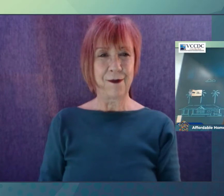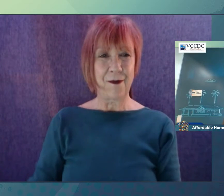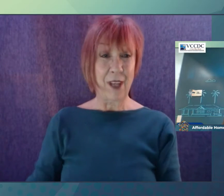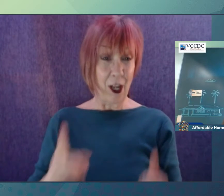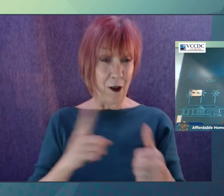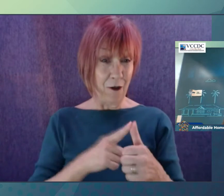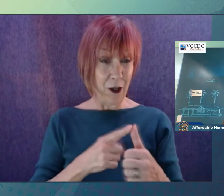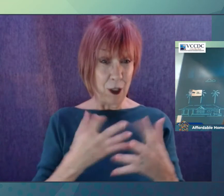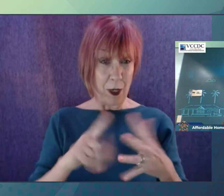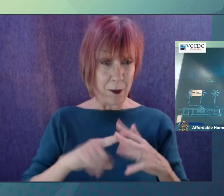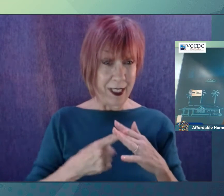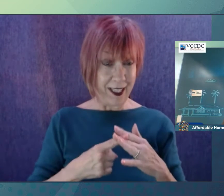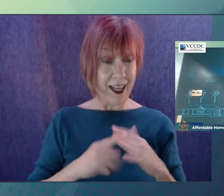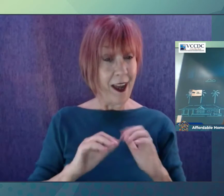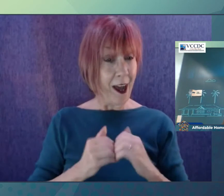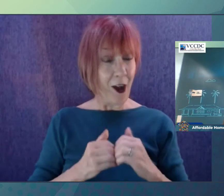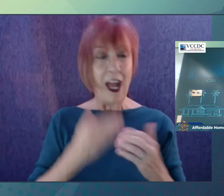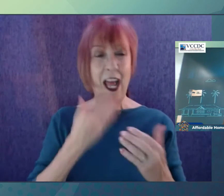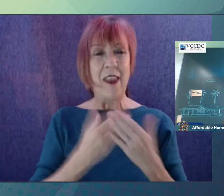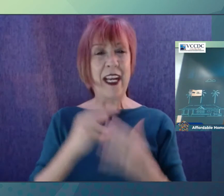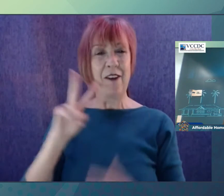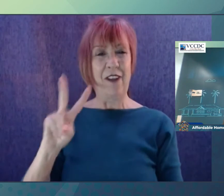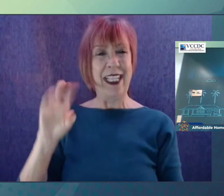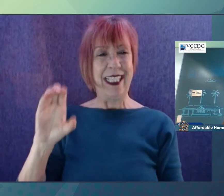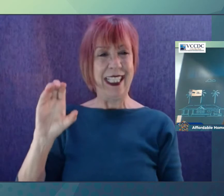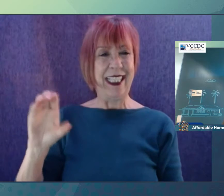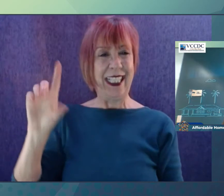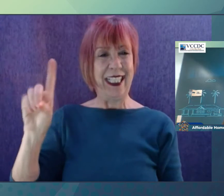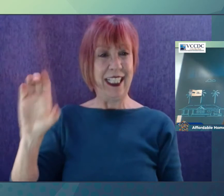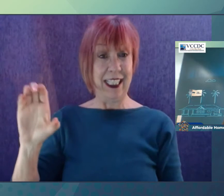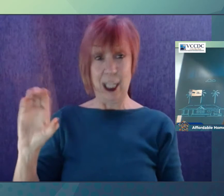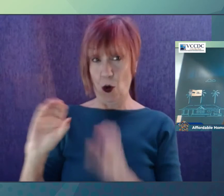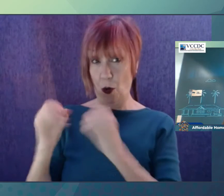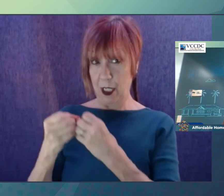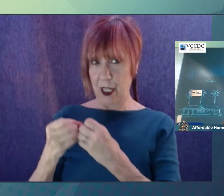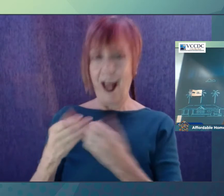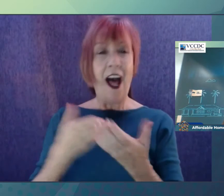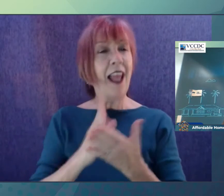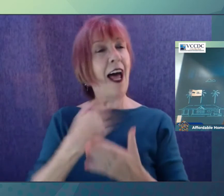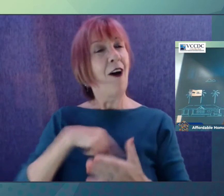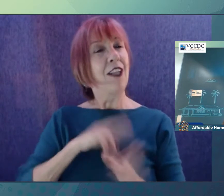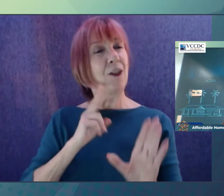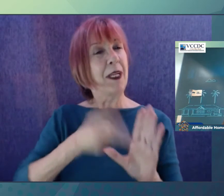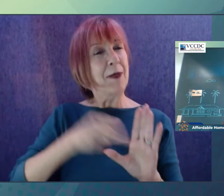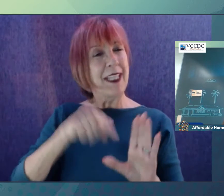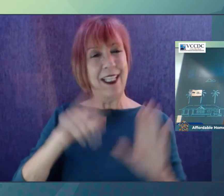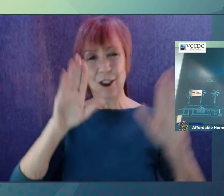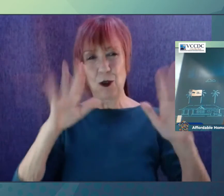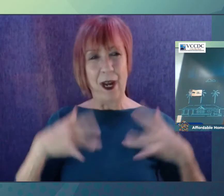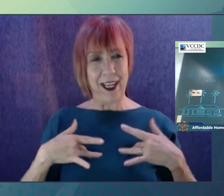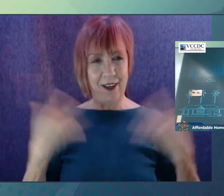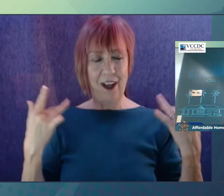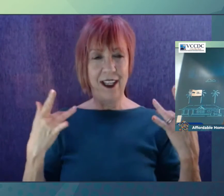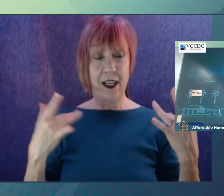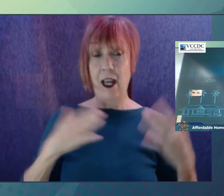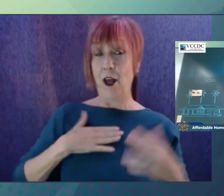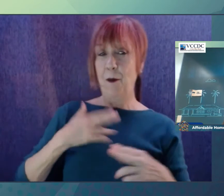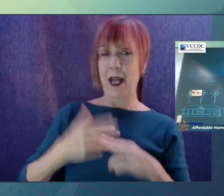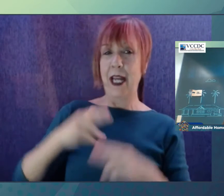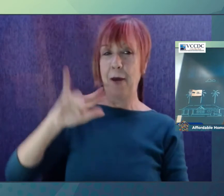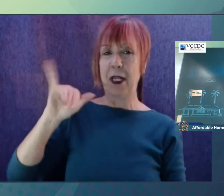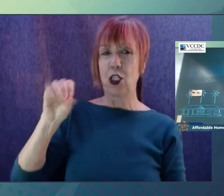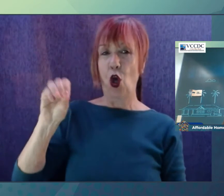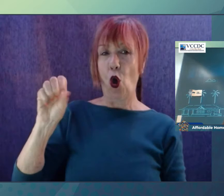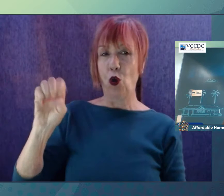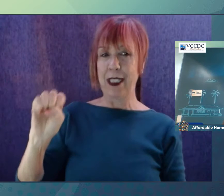First, I'd like to begin by thanking the VCC-DC organization for allowing us to participate in this great event. My name is Jose